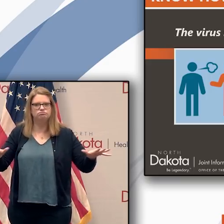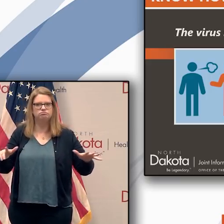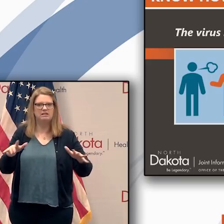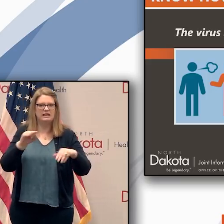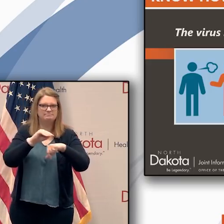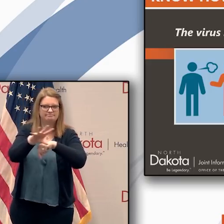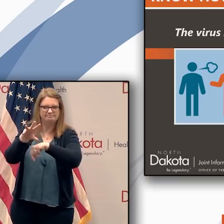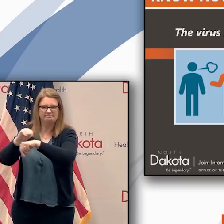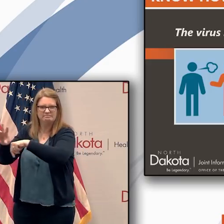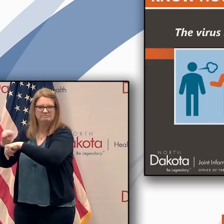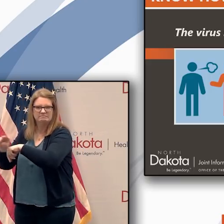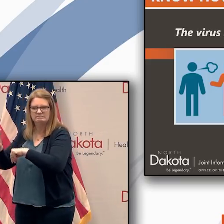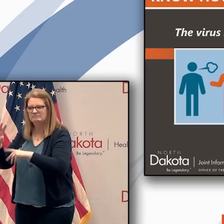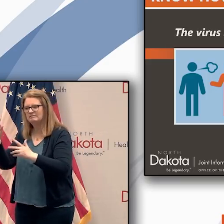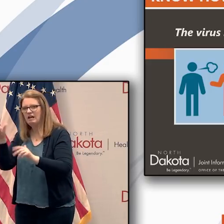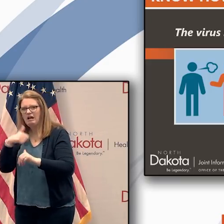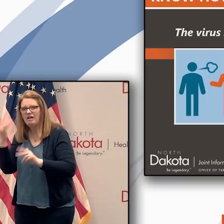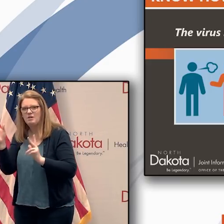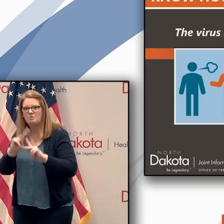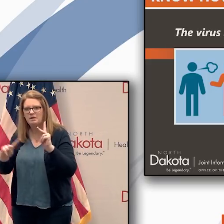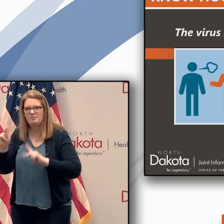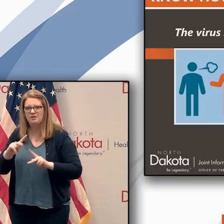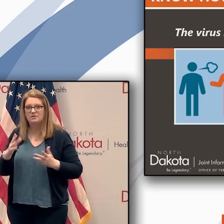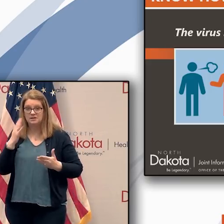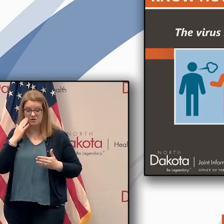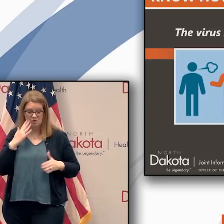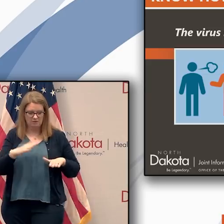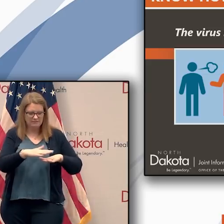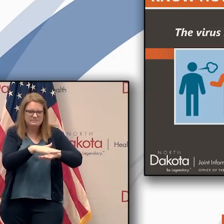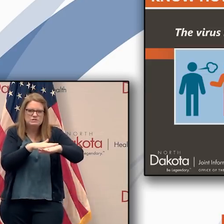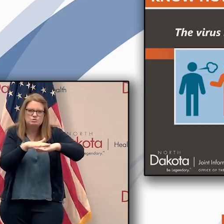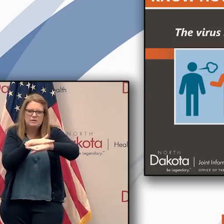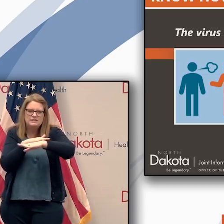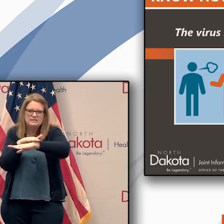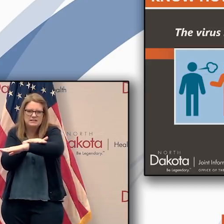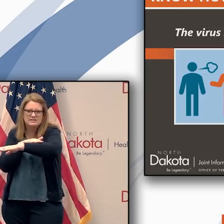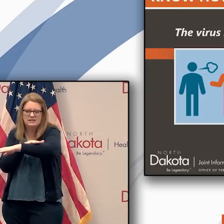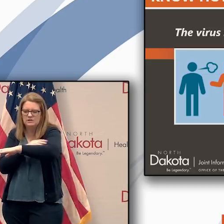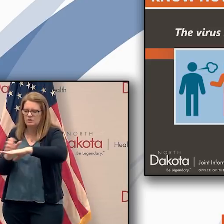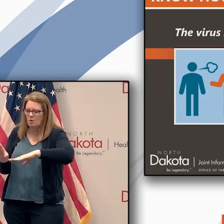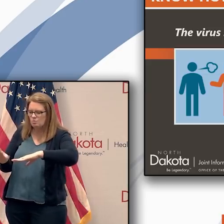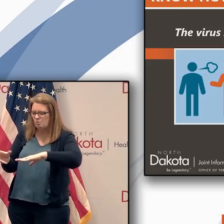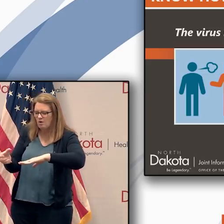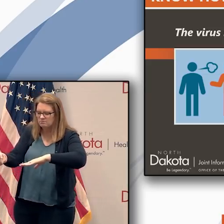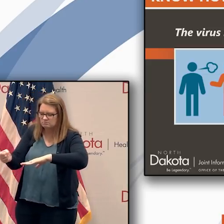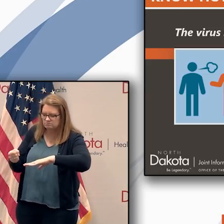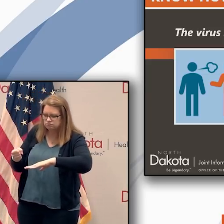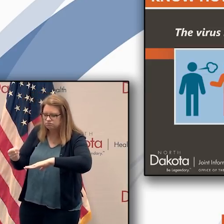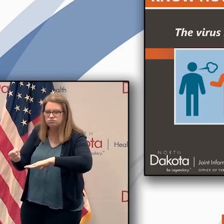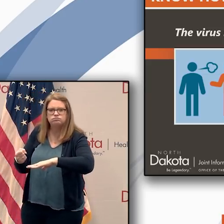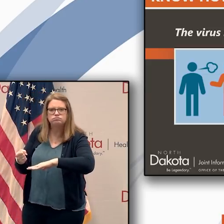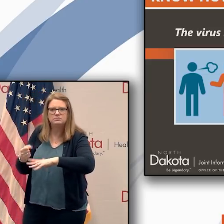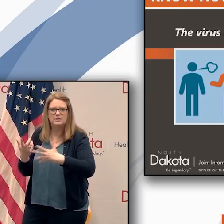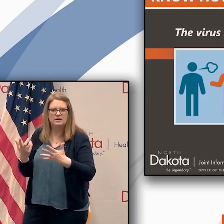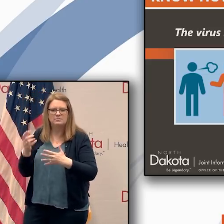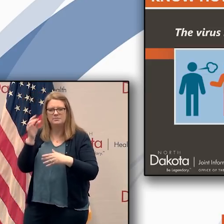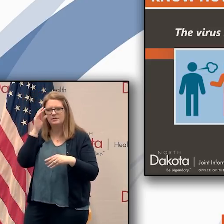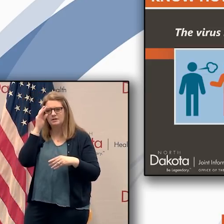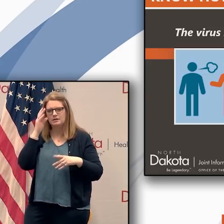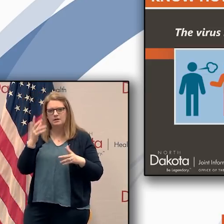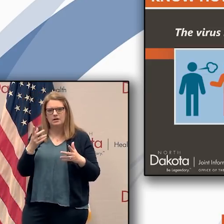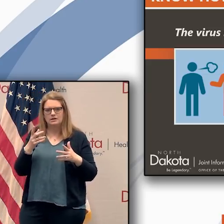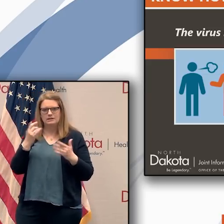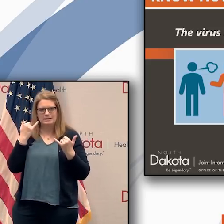it can live on surfaces and frequently touch surfaces, whether those are door handles into public spaces, or as we